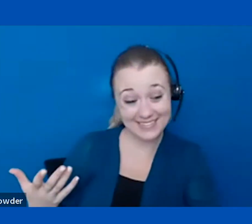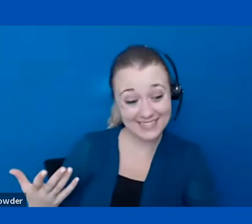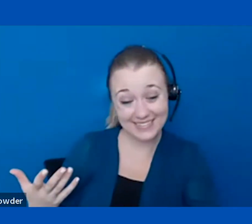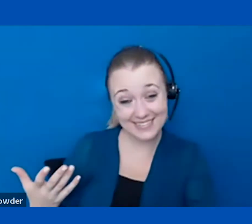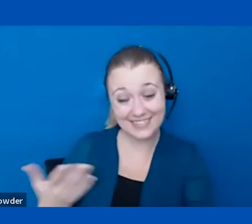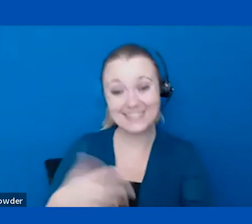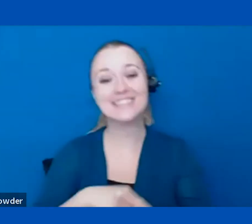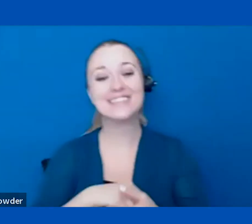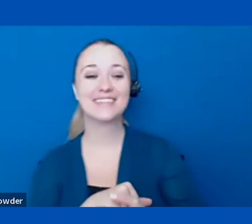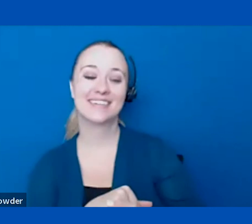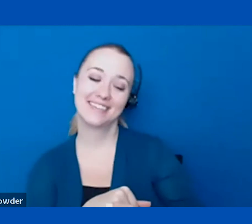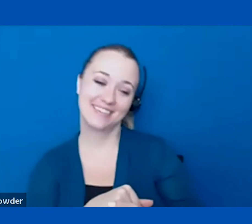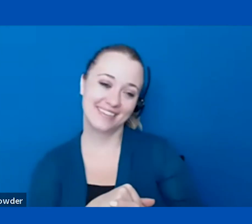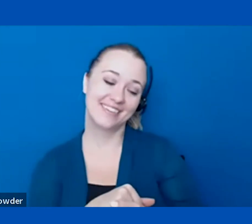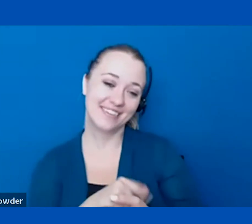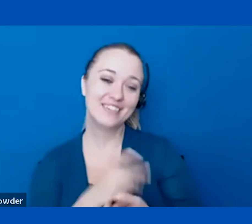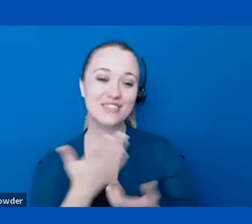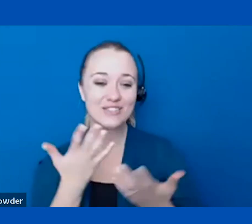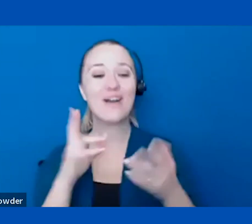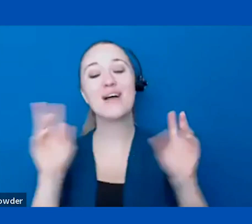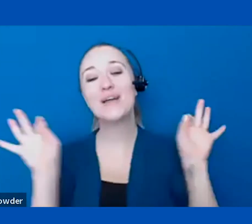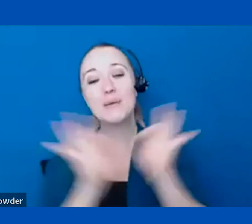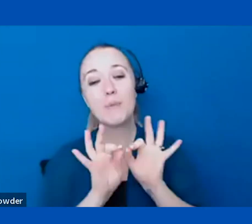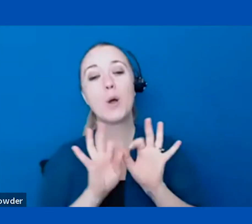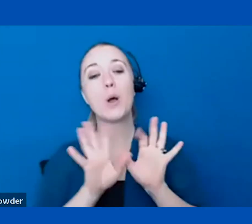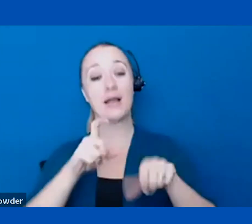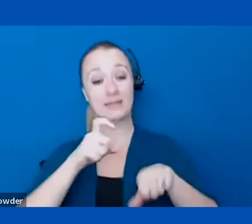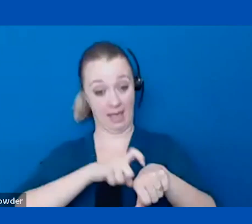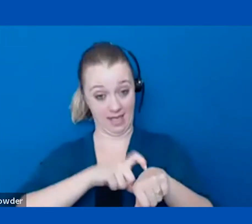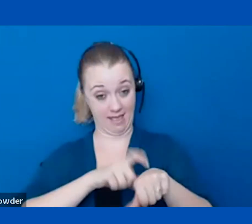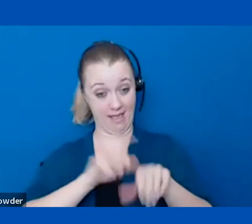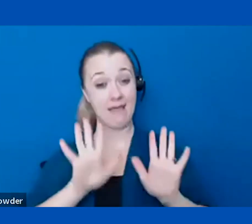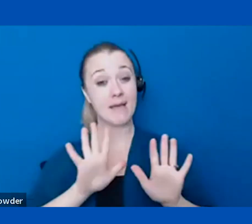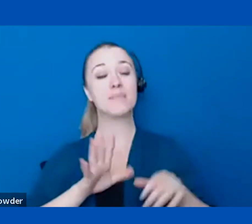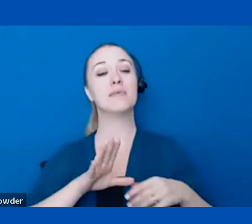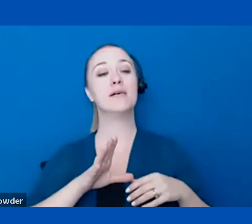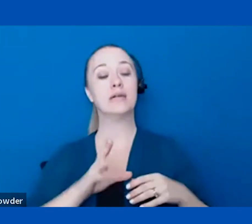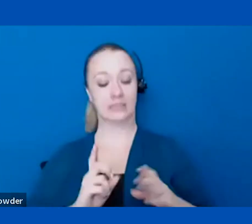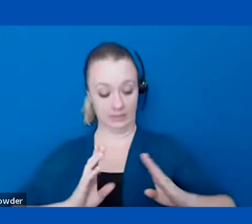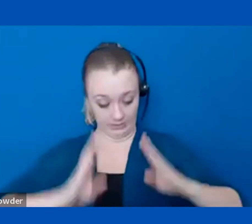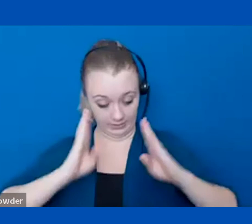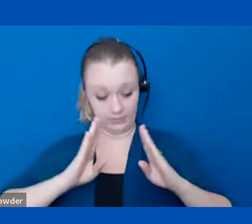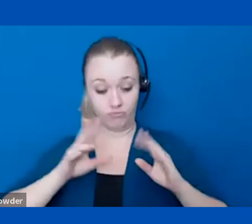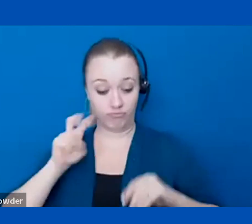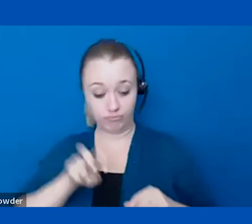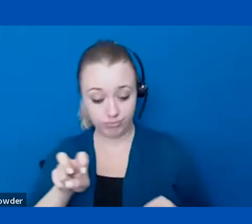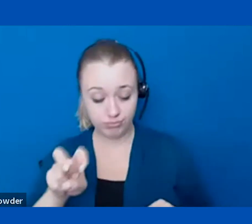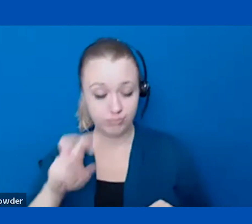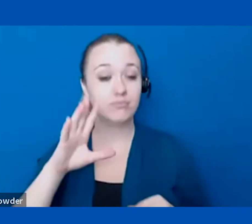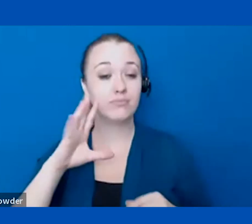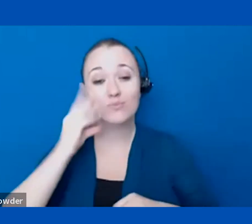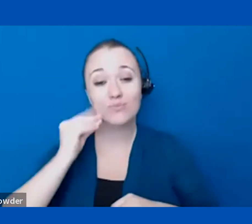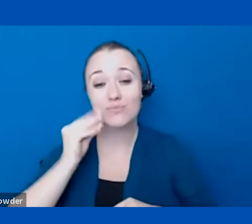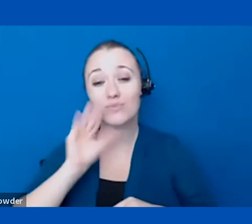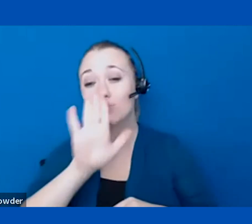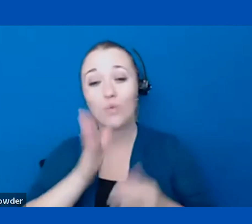to say, you know, just taking time and going on your journey and learning different techniques, listening to your